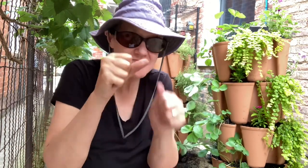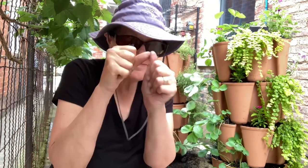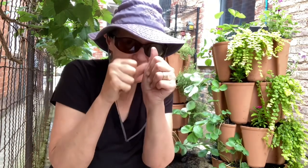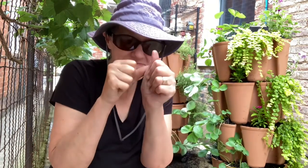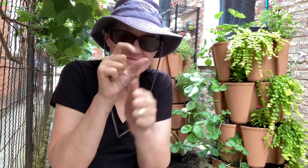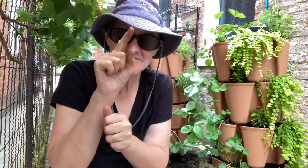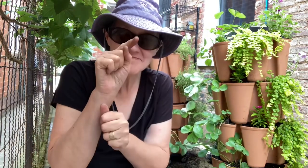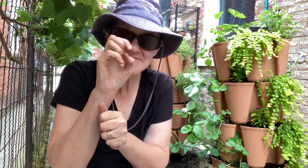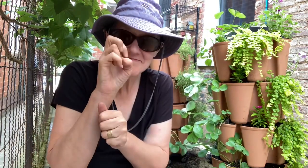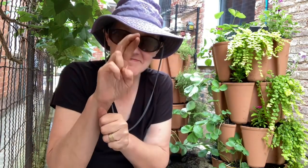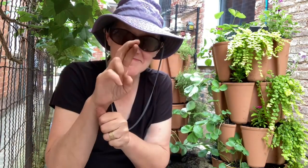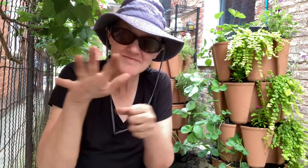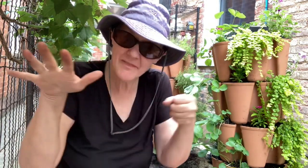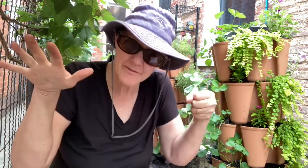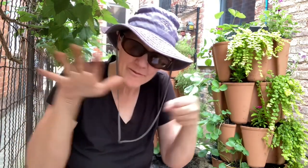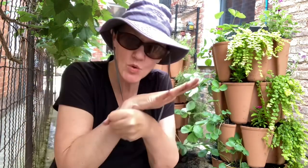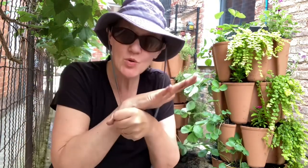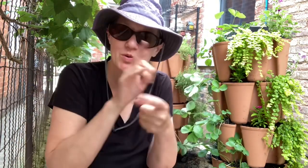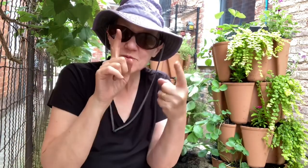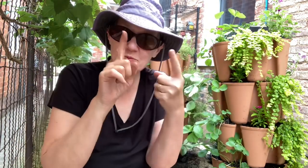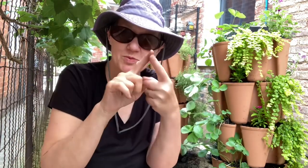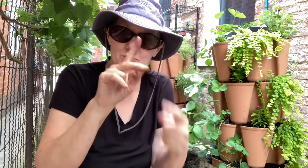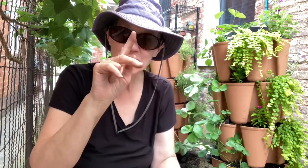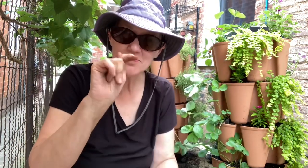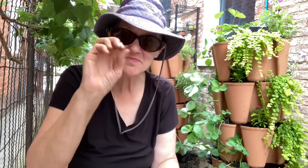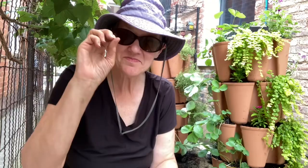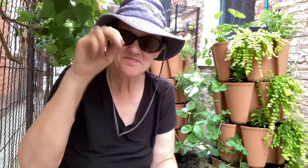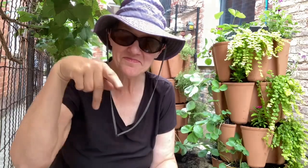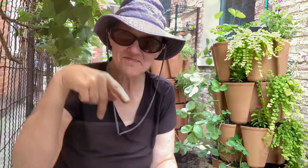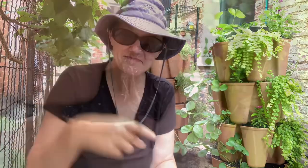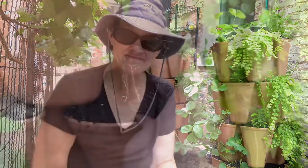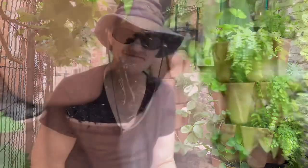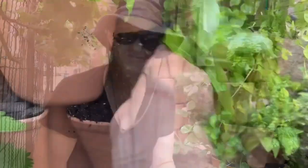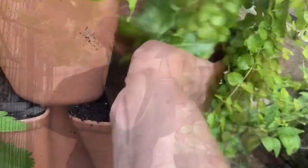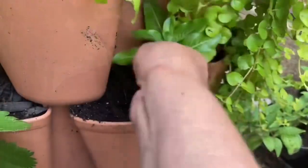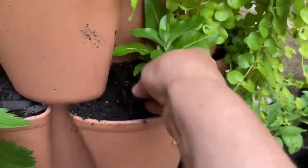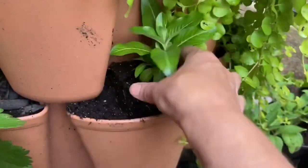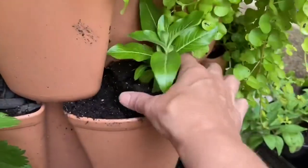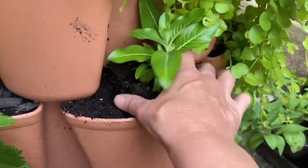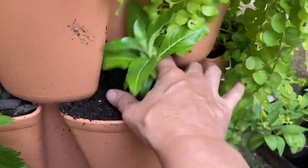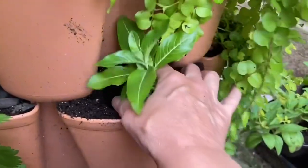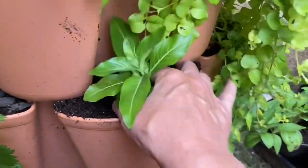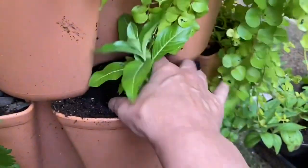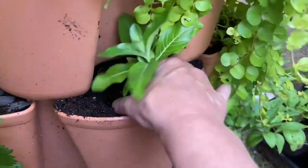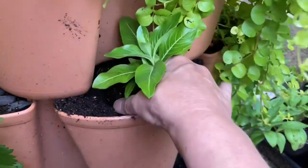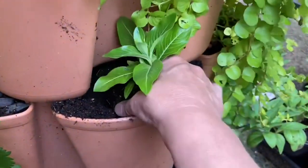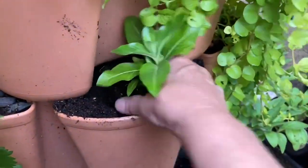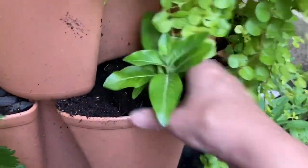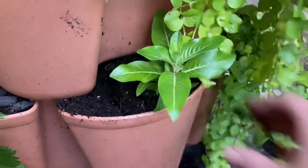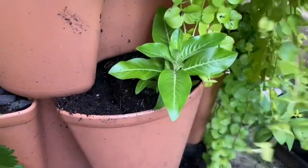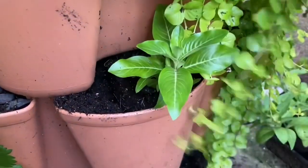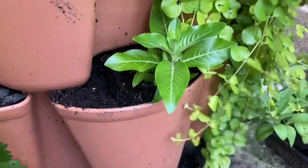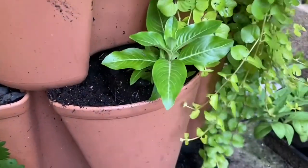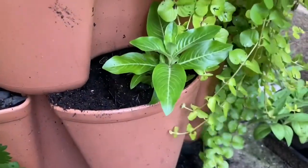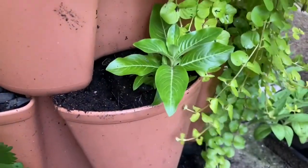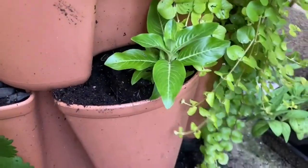more shade to the plant. You want each tier of the green stalk full of soil all the way to the top.